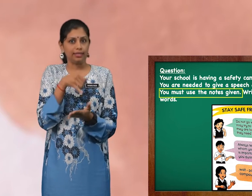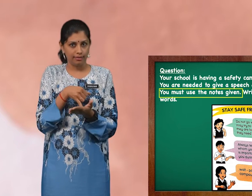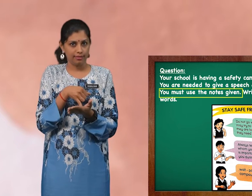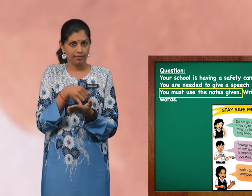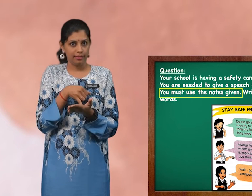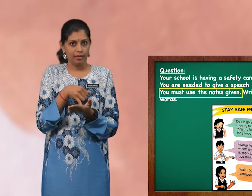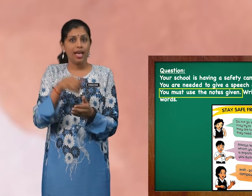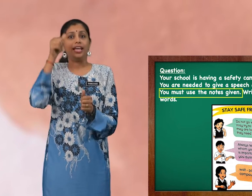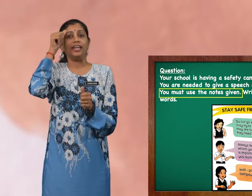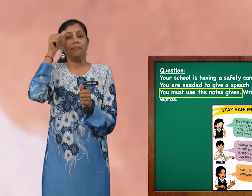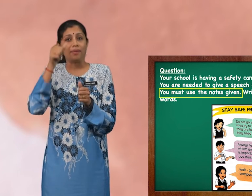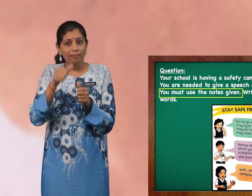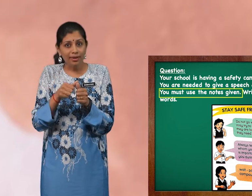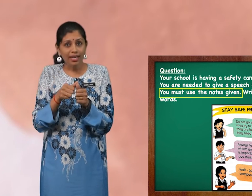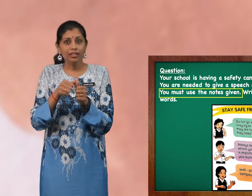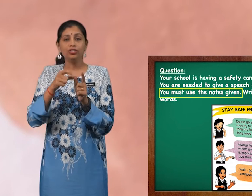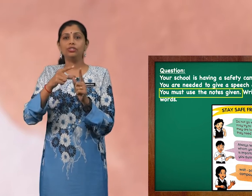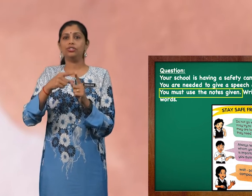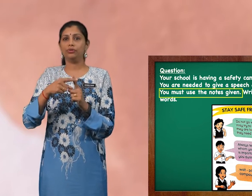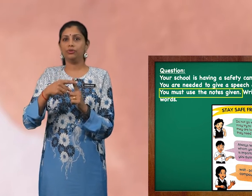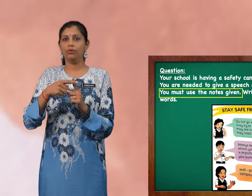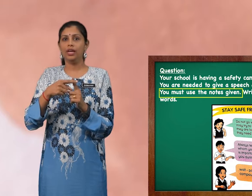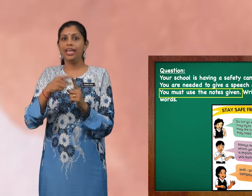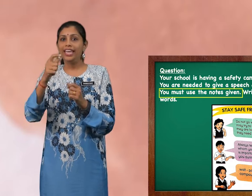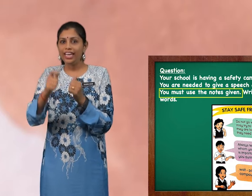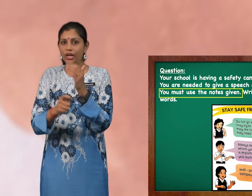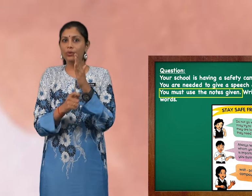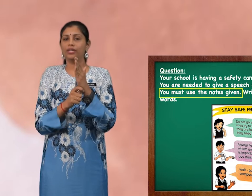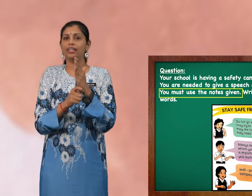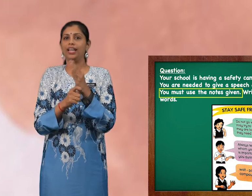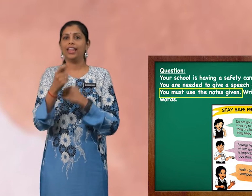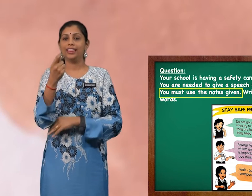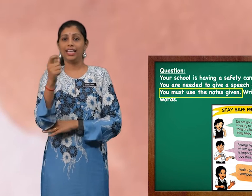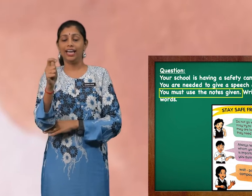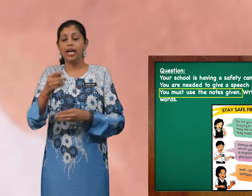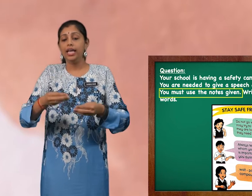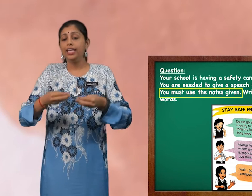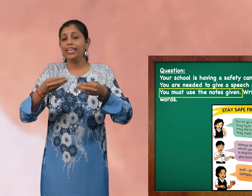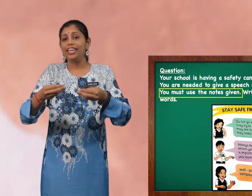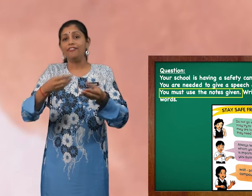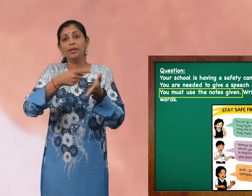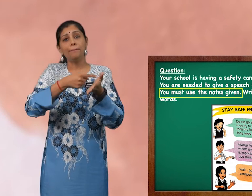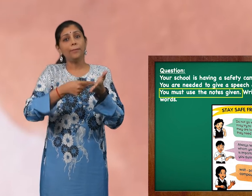it. Remember to include the given